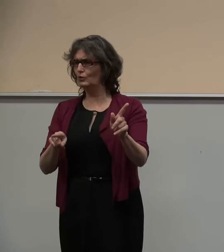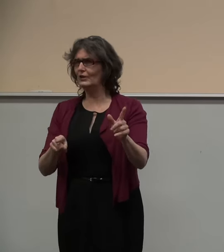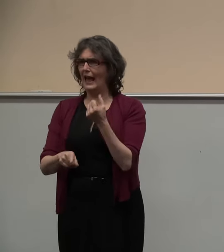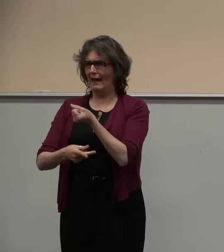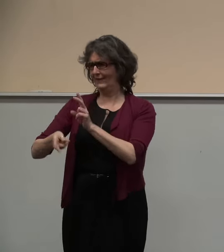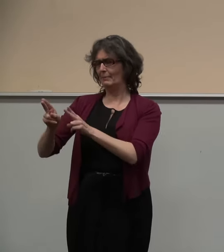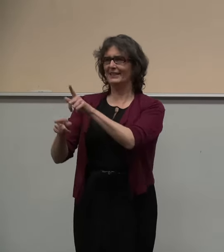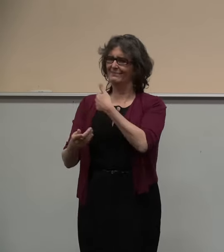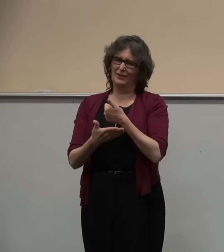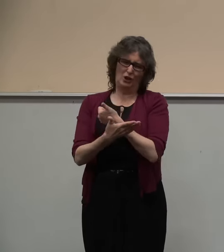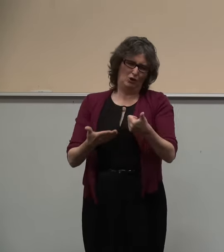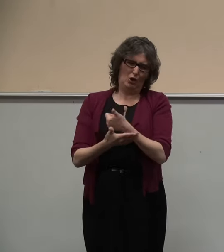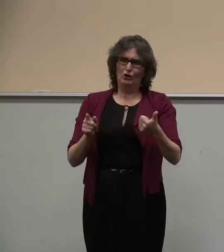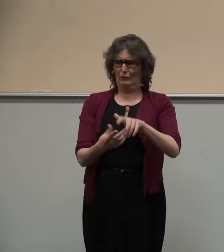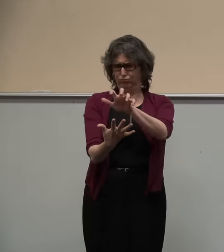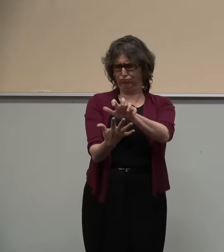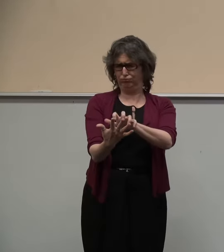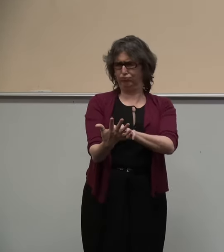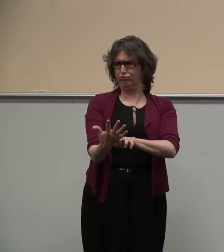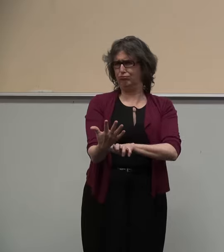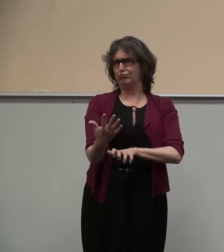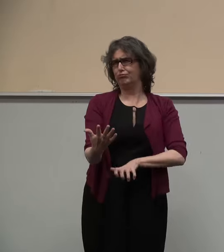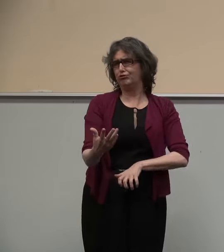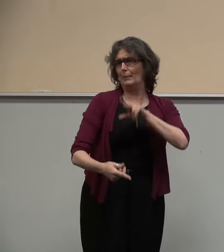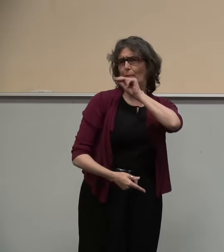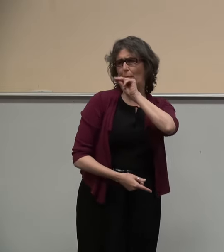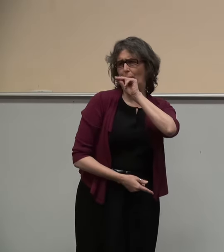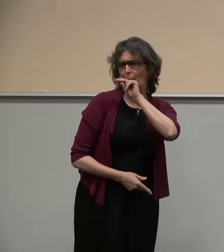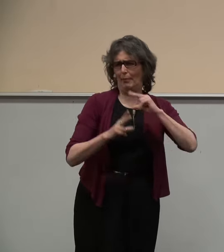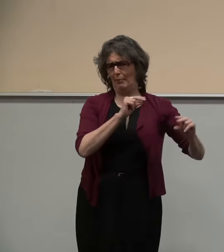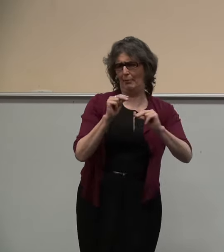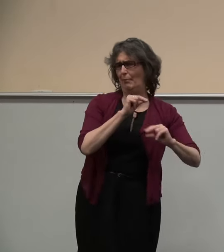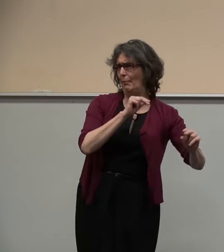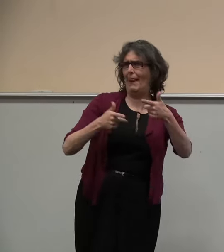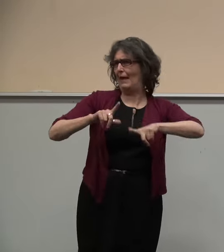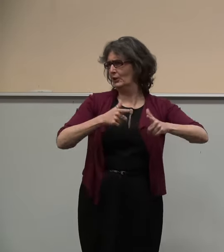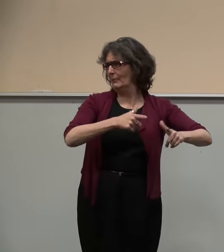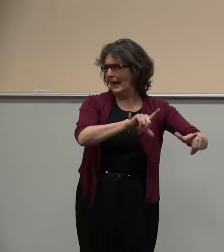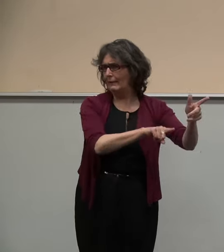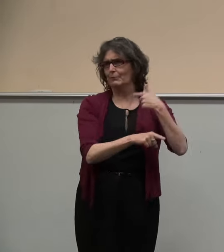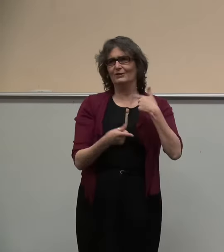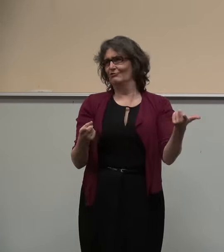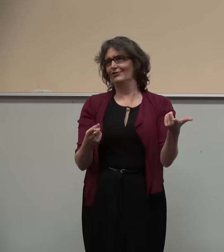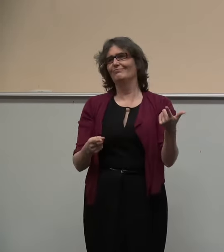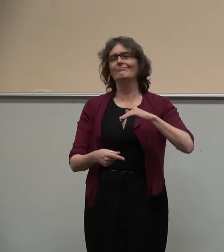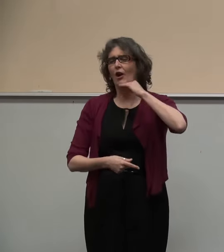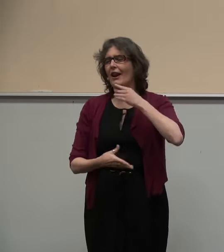too much language. They are too wordy. What works for deaf people is something that's very visual, very